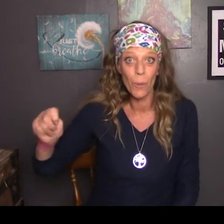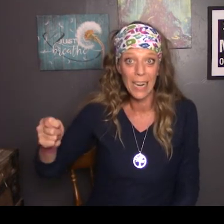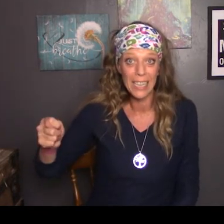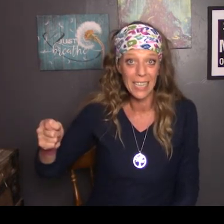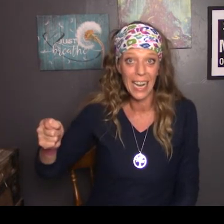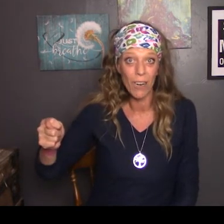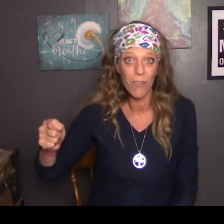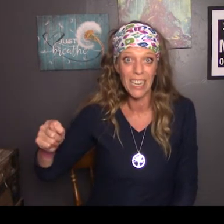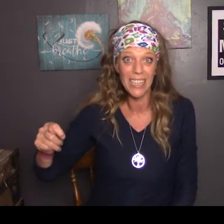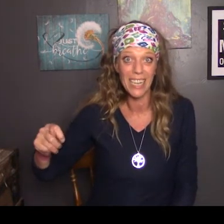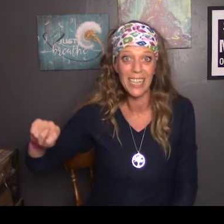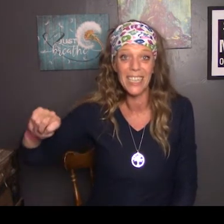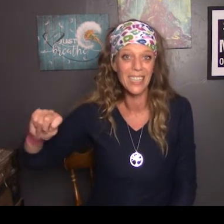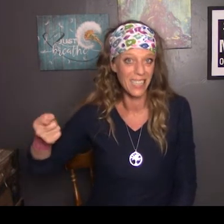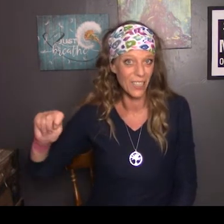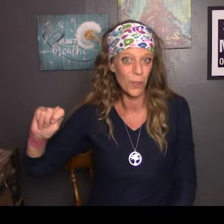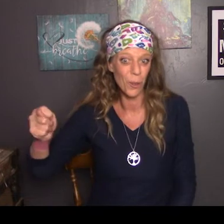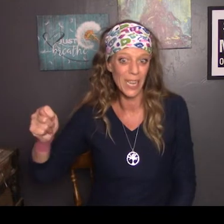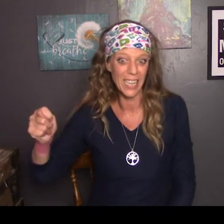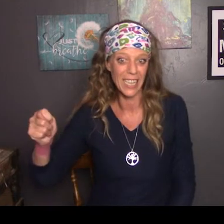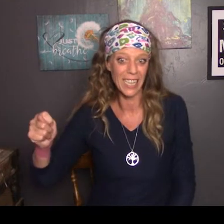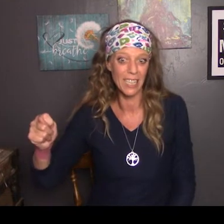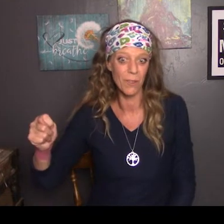twice like you're flushing it, toilet,